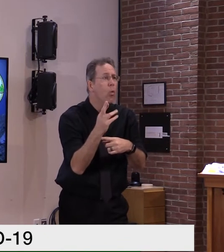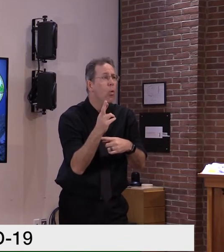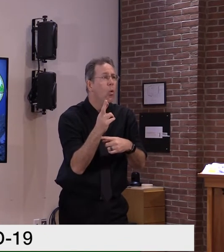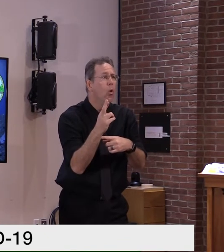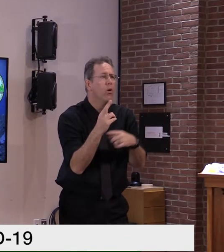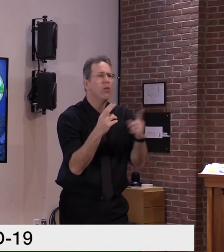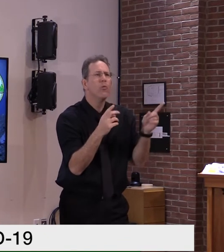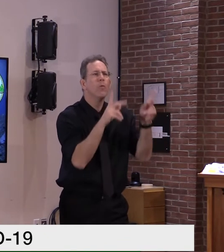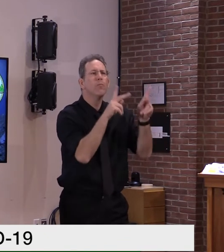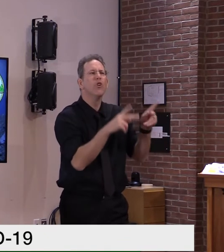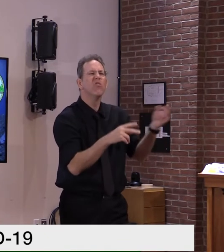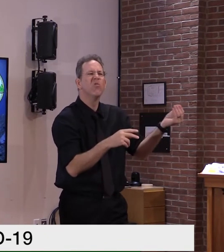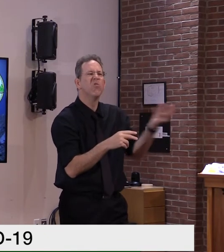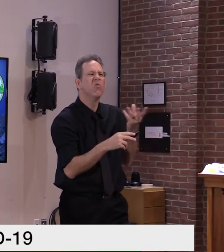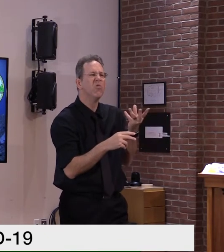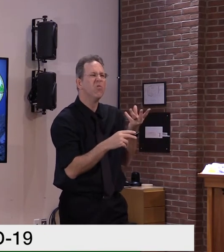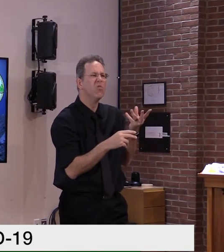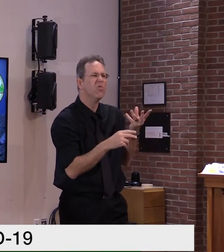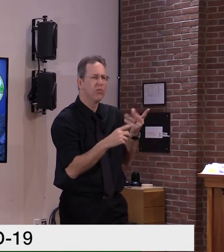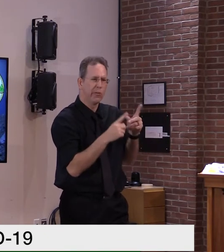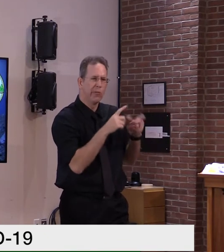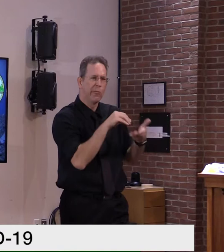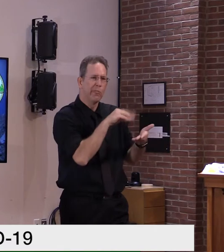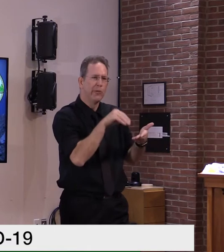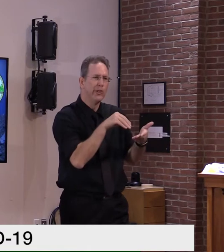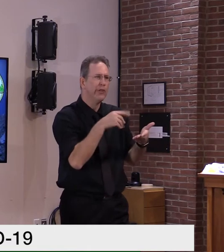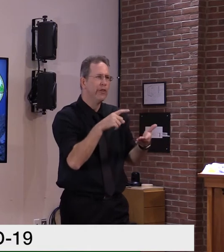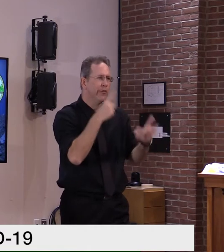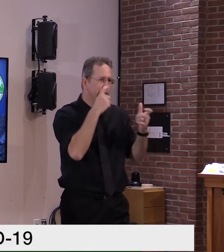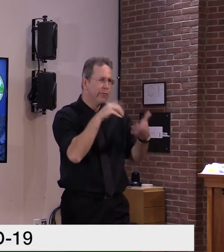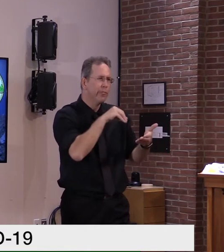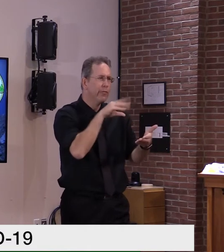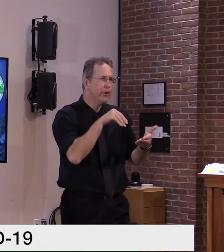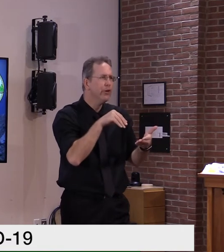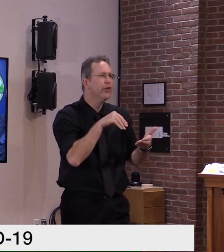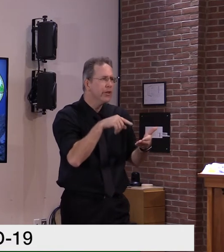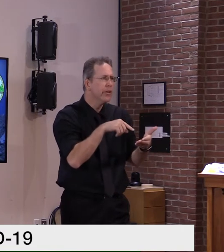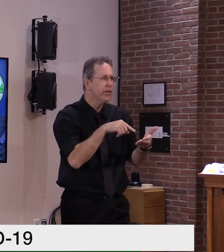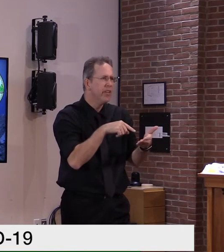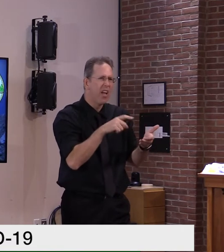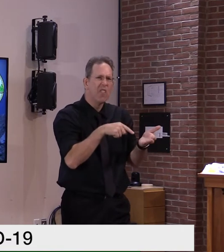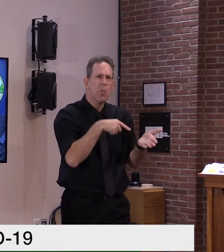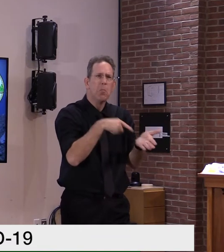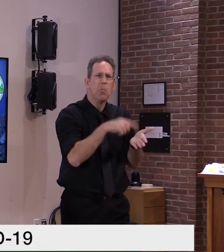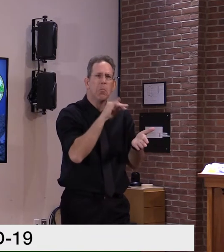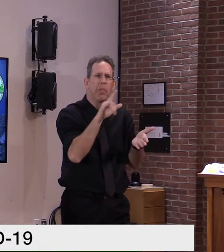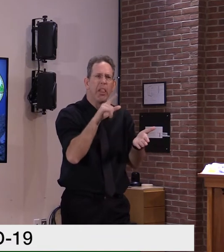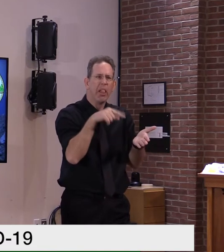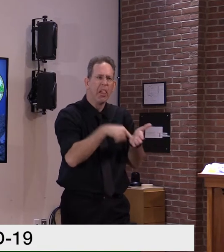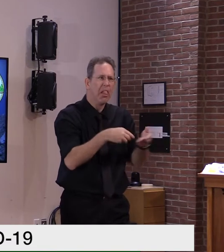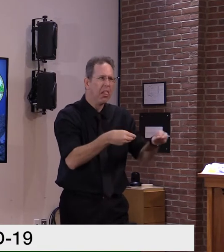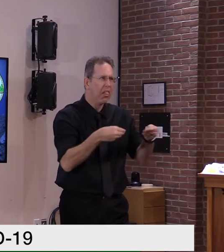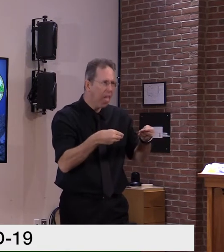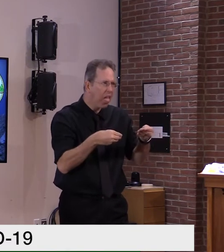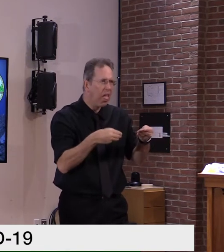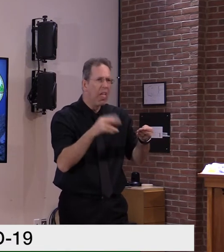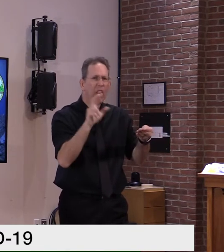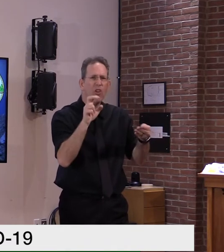Northwestern Medical Center for COVID-19. Should be free. We'll, if you ask that person to send it to Mike